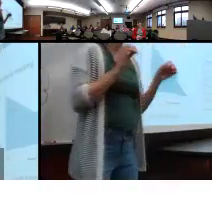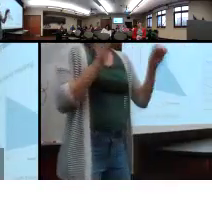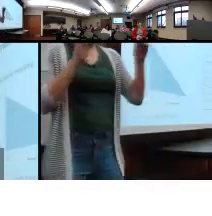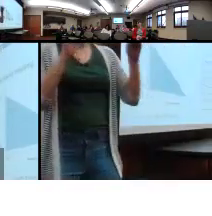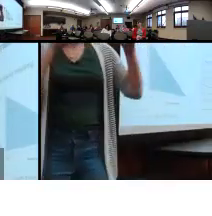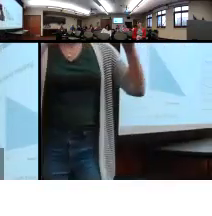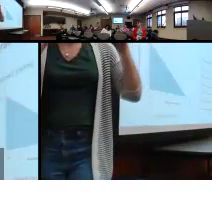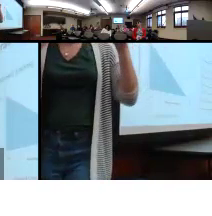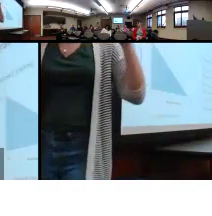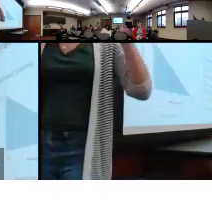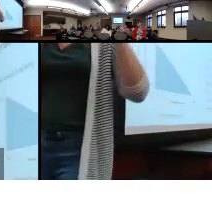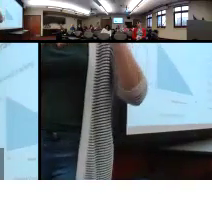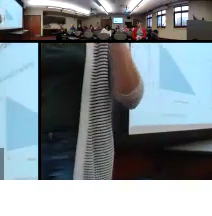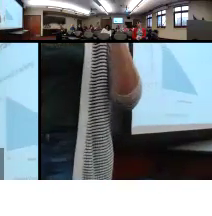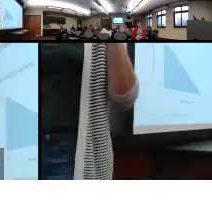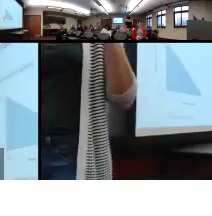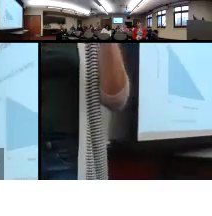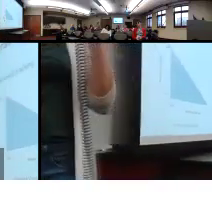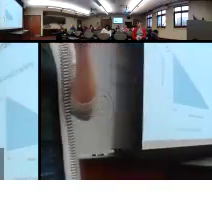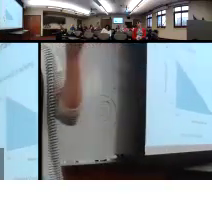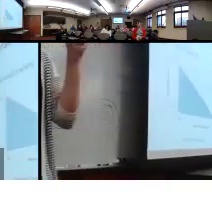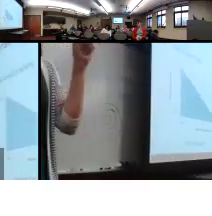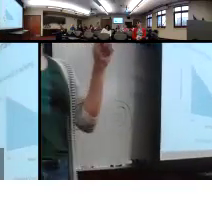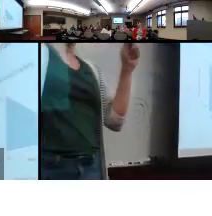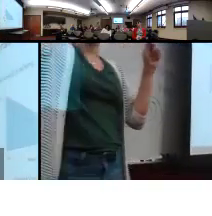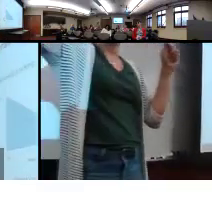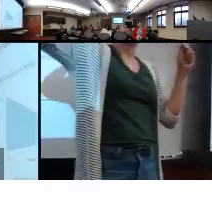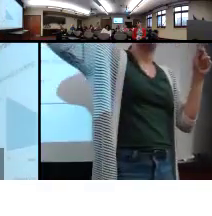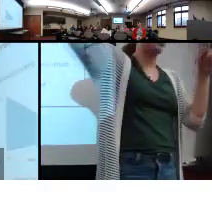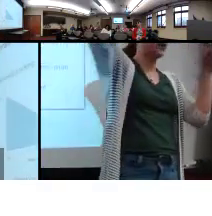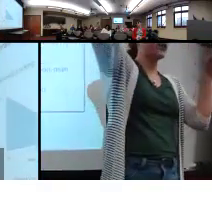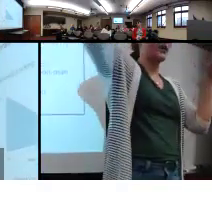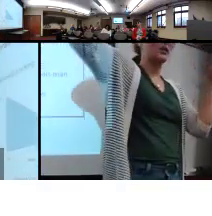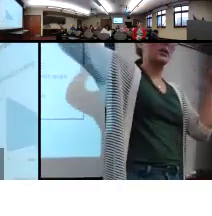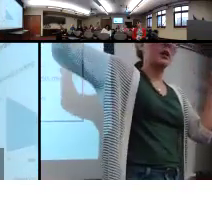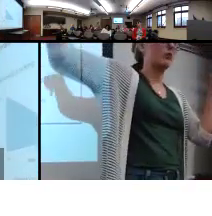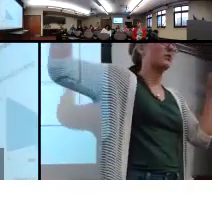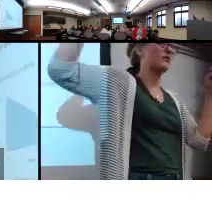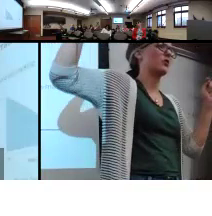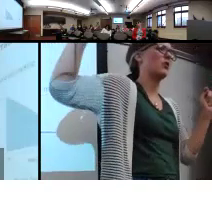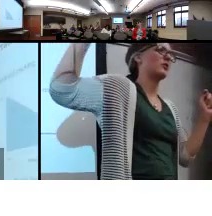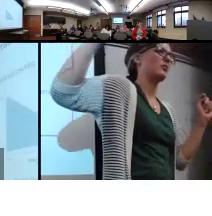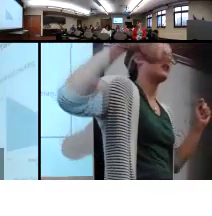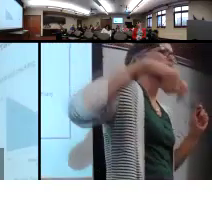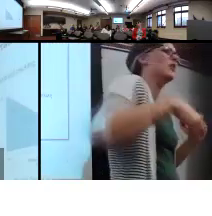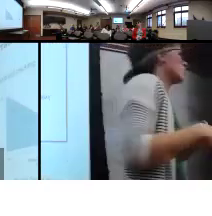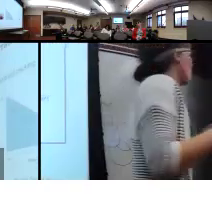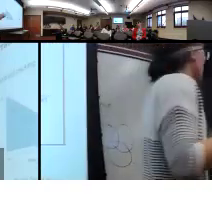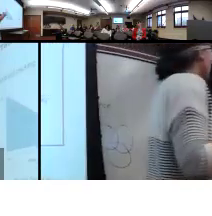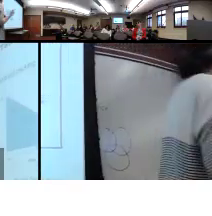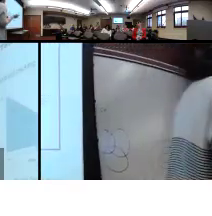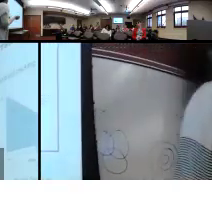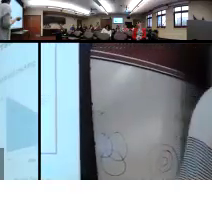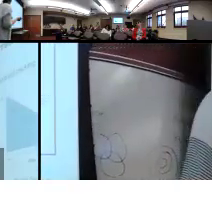And that's the idea of how do you tell the addressee that you're talking about the same entity or a different entity across different clauses, right?